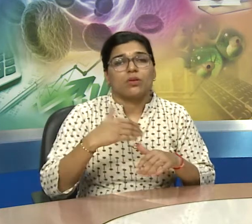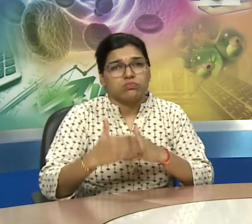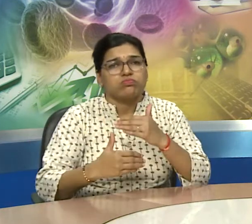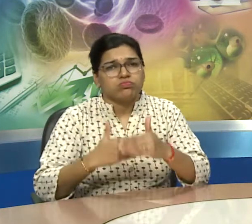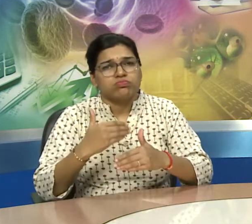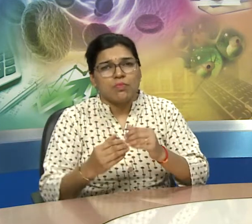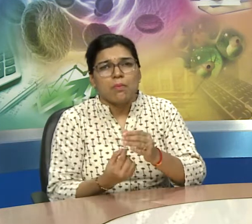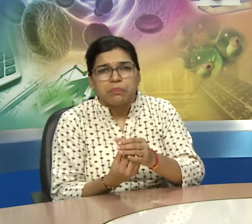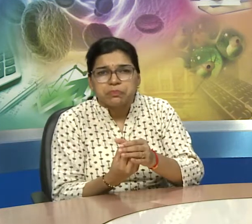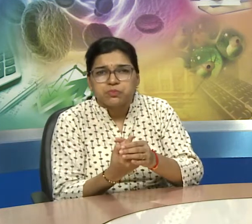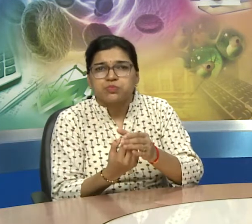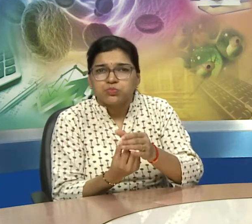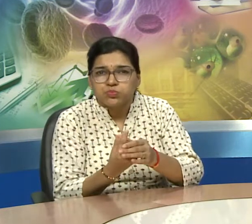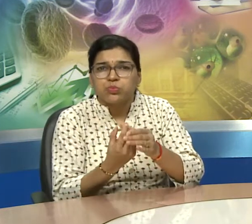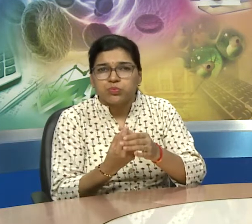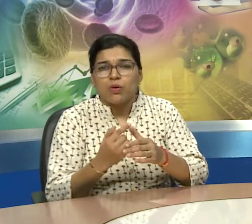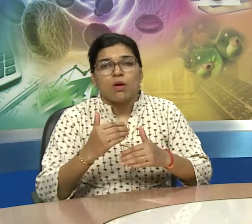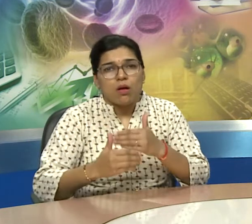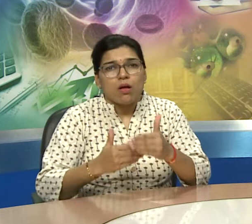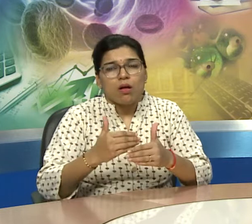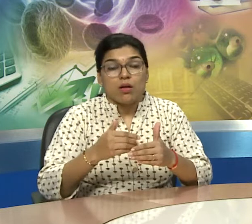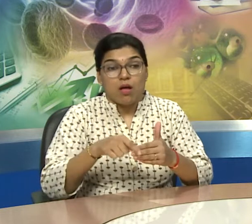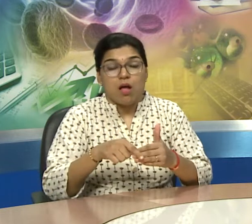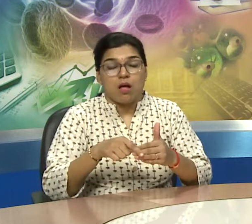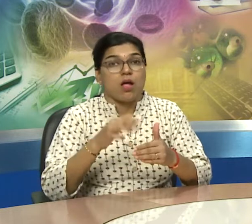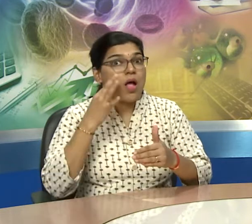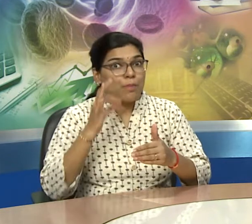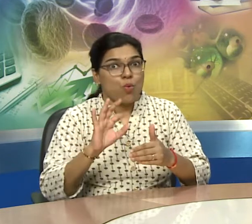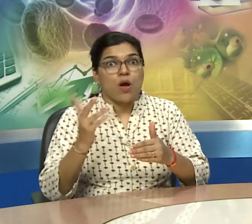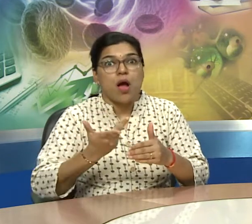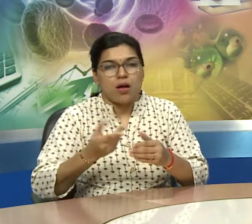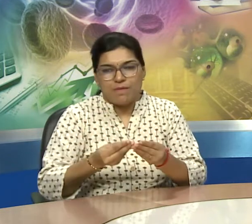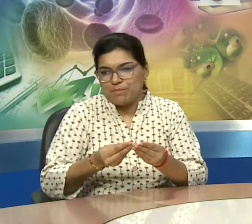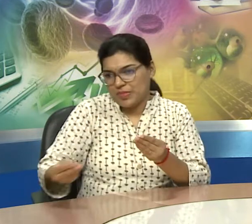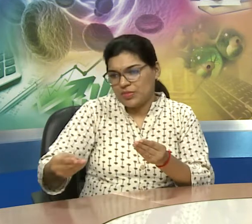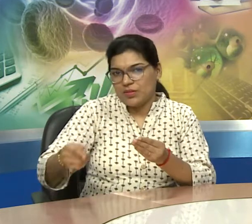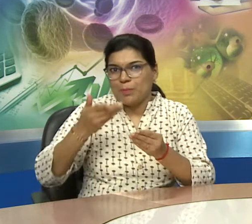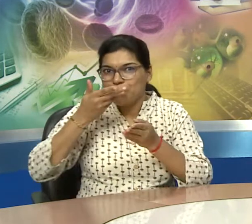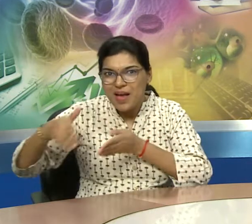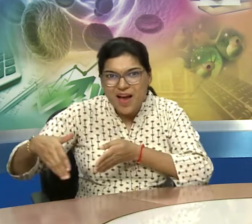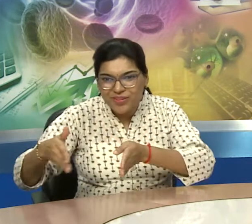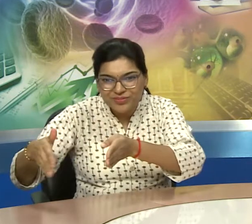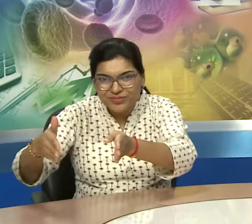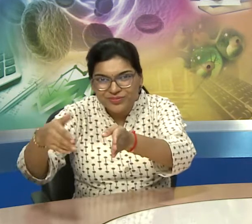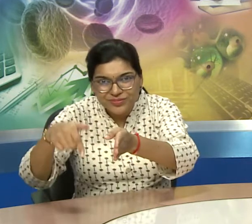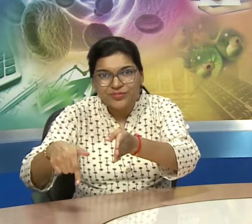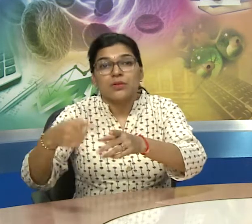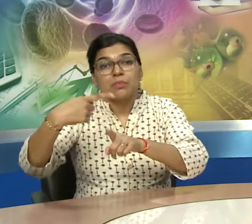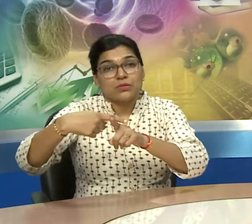continuous cultivation along the river bank and valleys, it became surplus, and domestication of animals